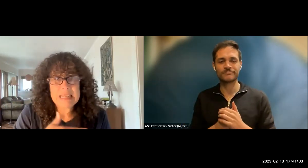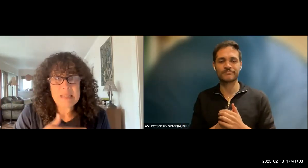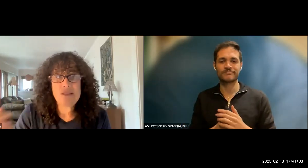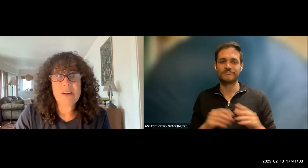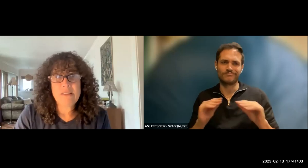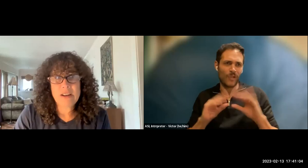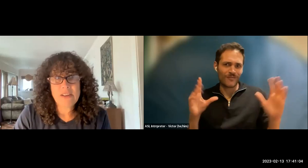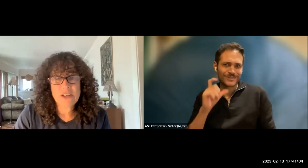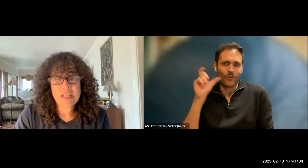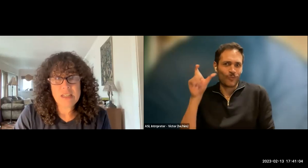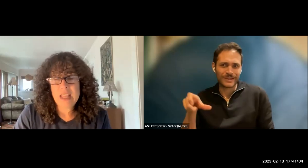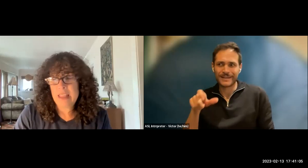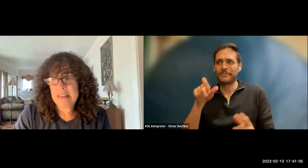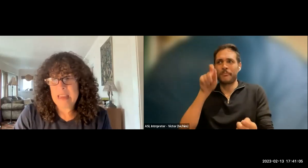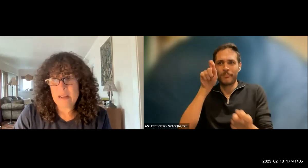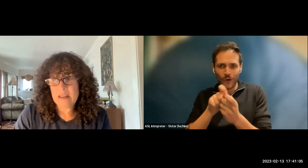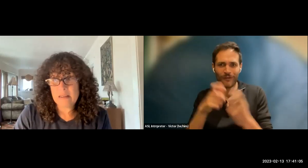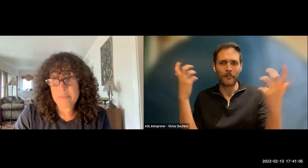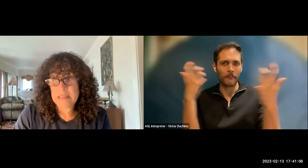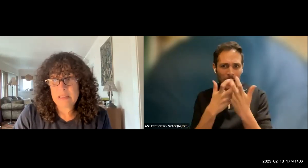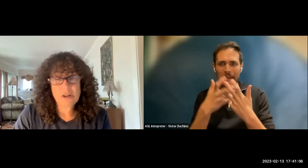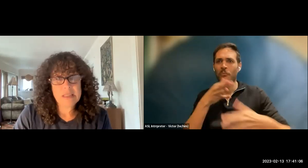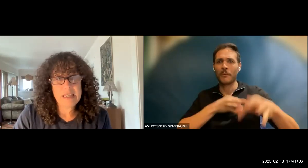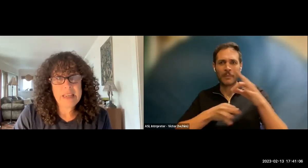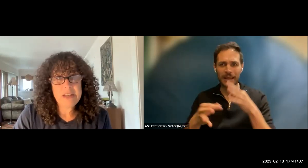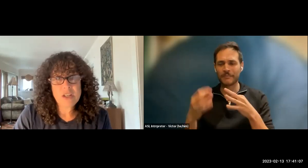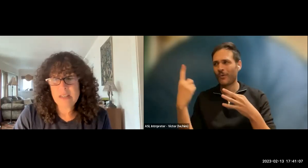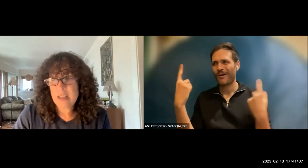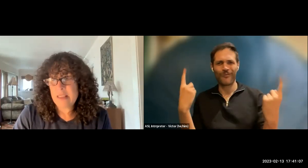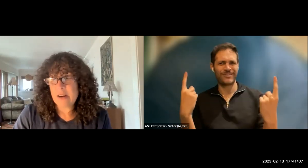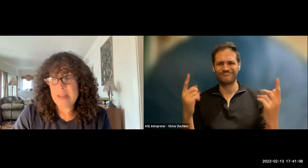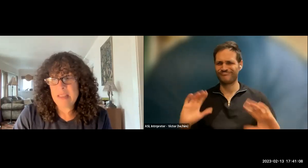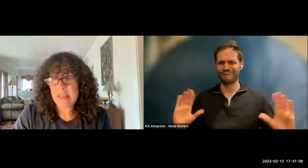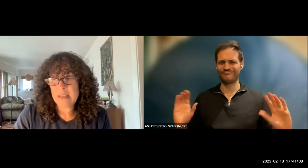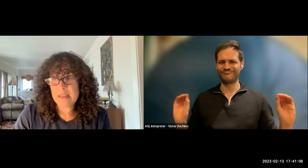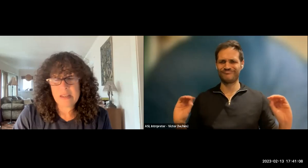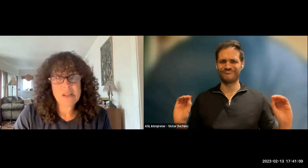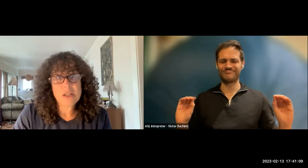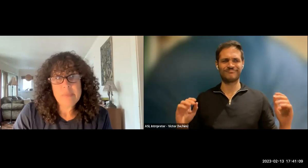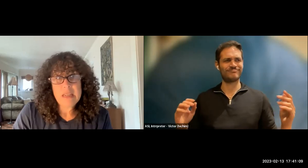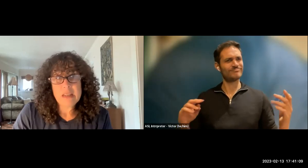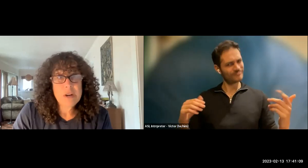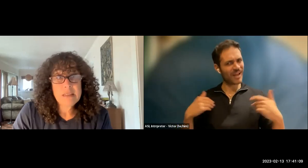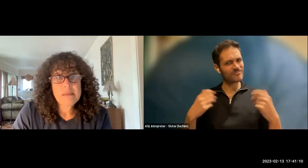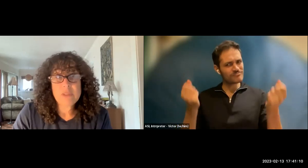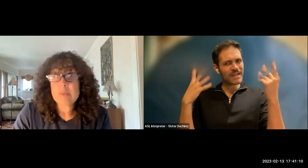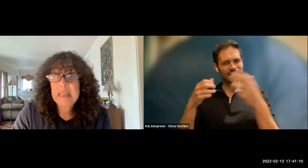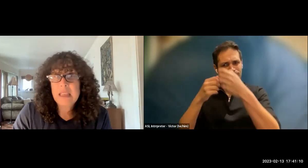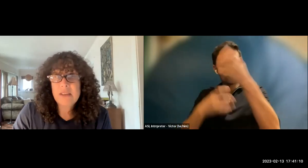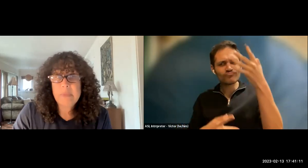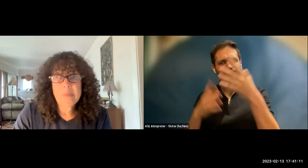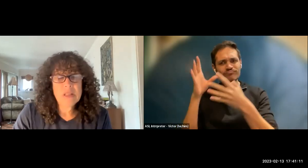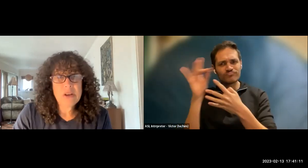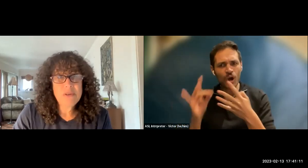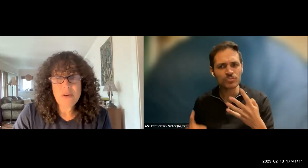one-to-one replacement for every function that police currently engage in. There are many things that could be addressed just